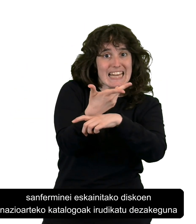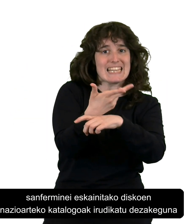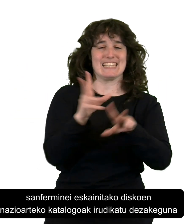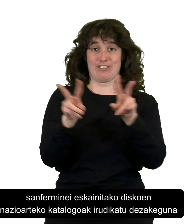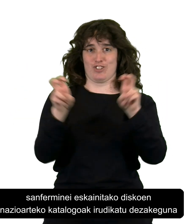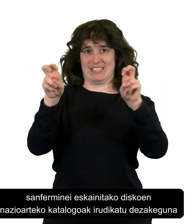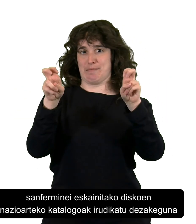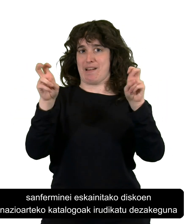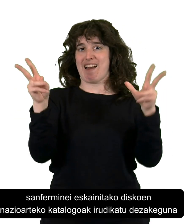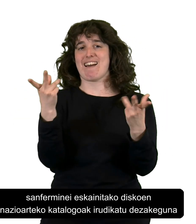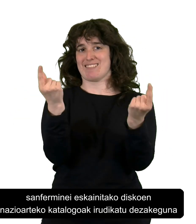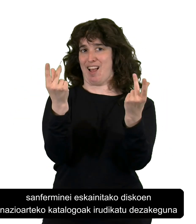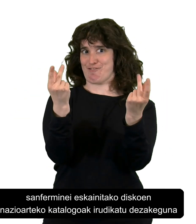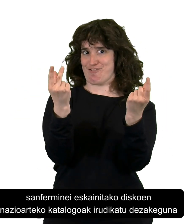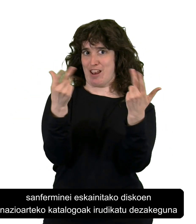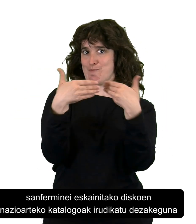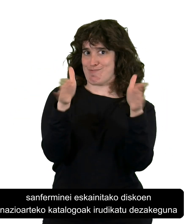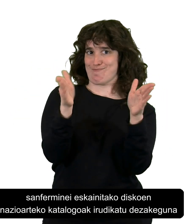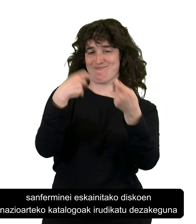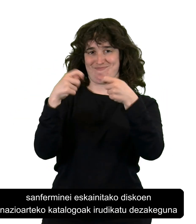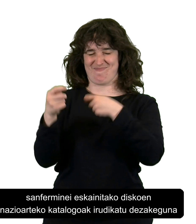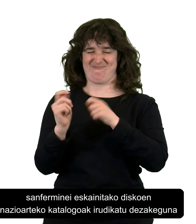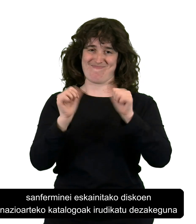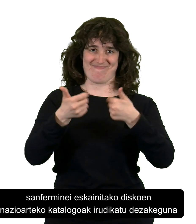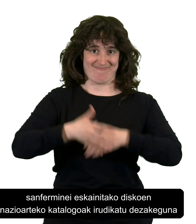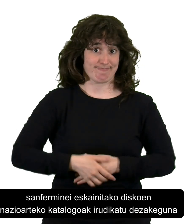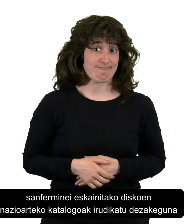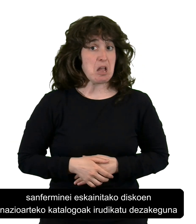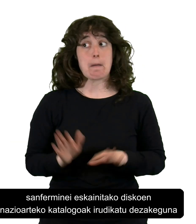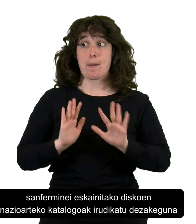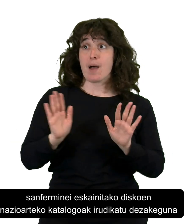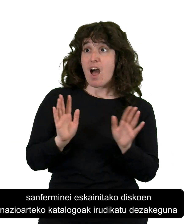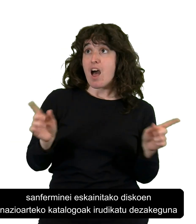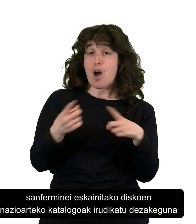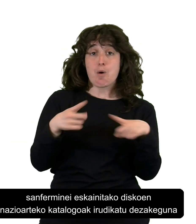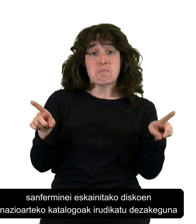Sanferminei eskainetako diskoen nazioarteko katalogoak irudikatu dezakeguna,